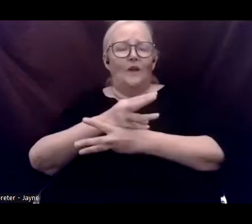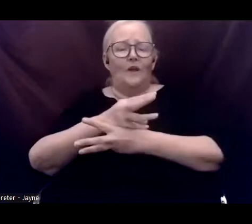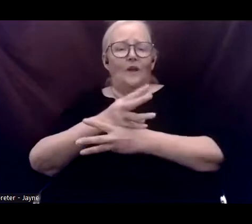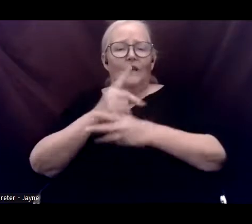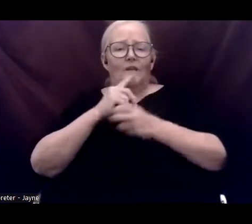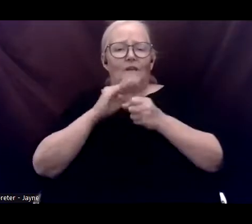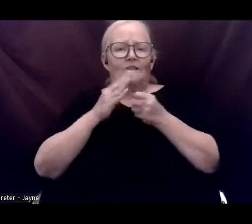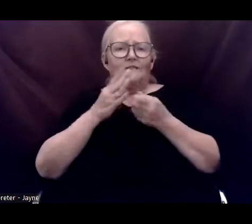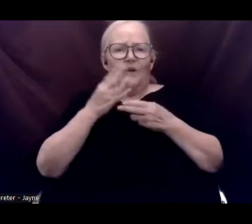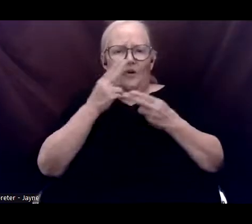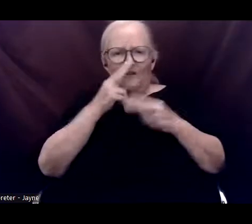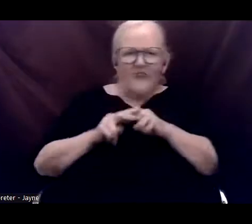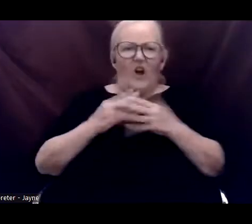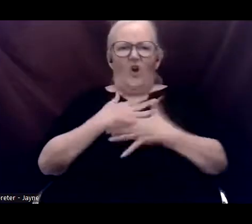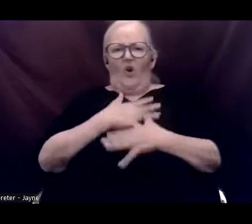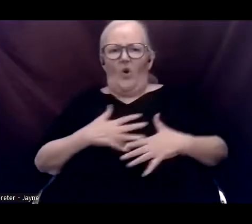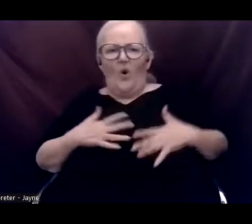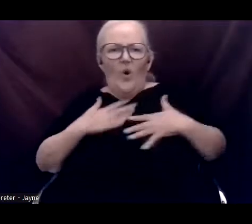fun, wholesome or